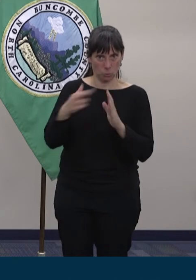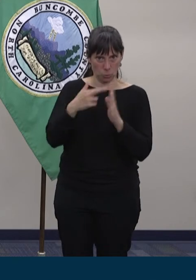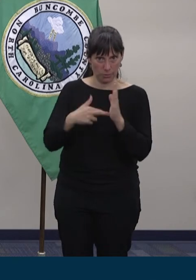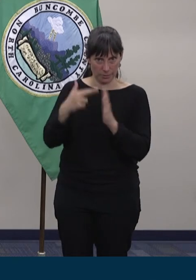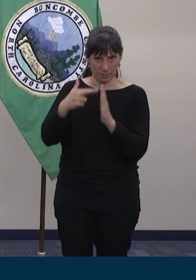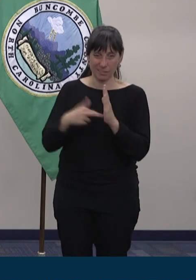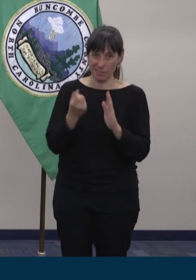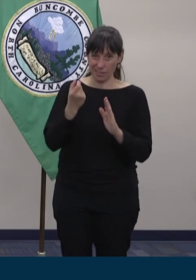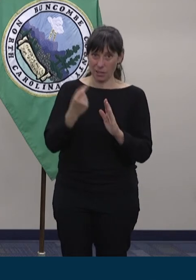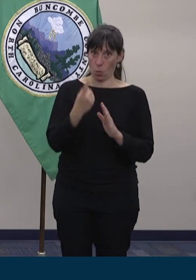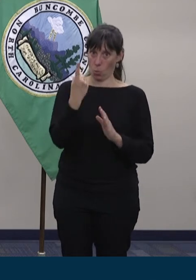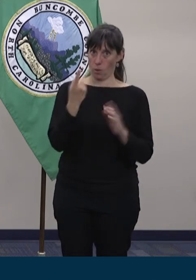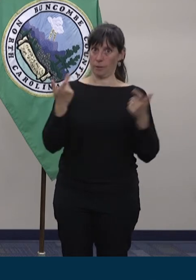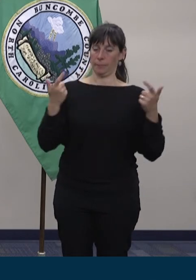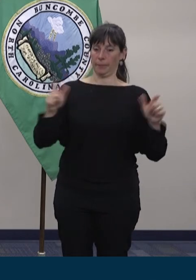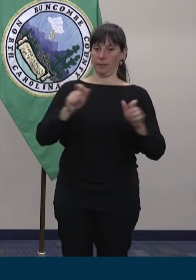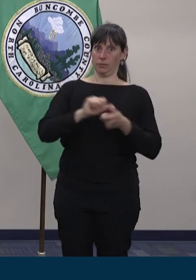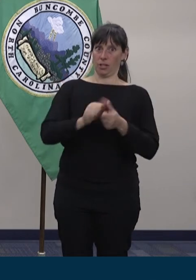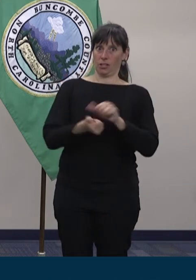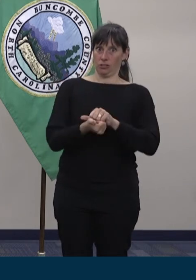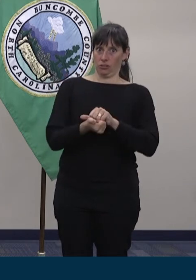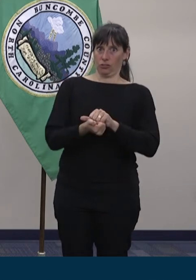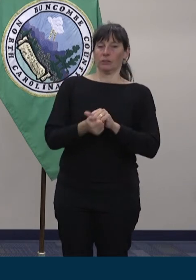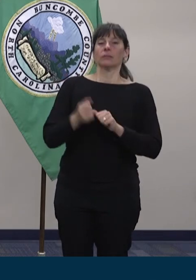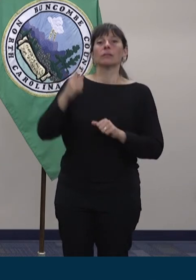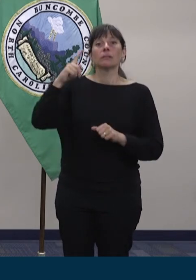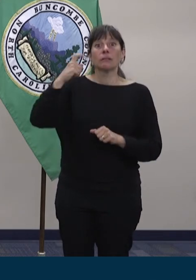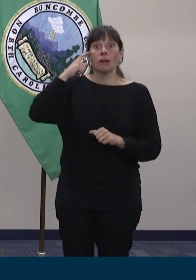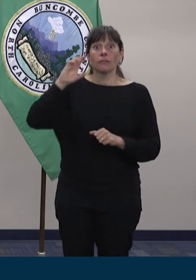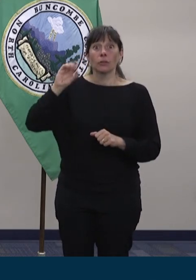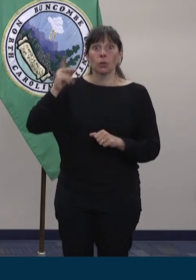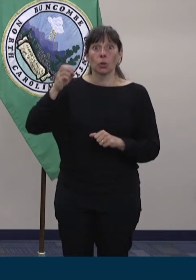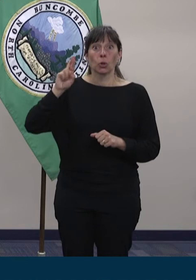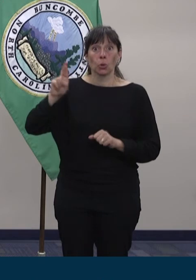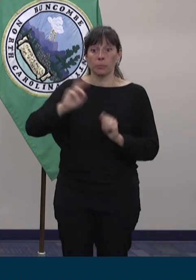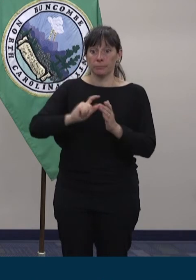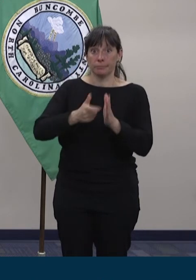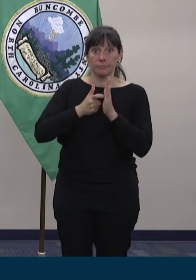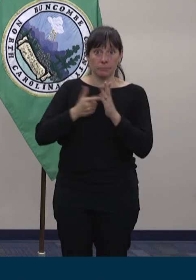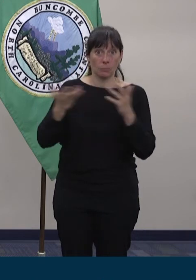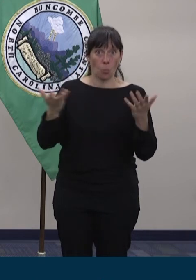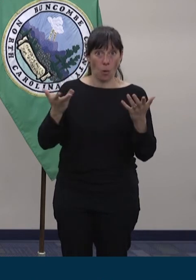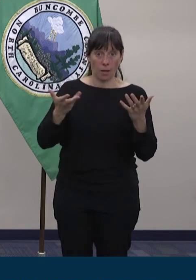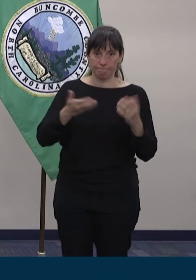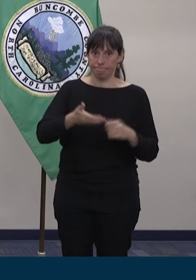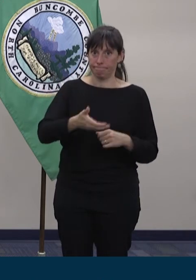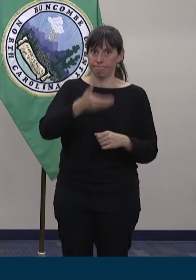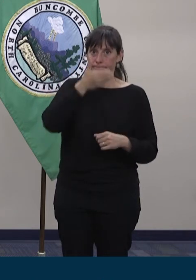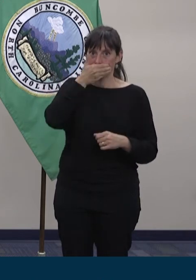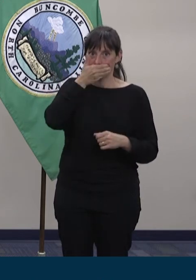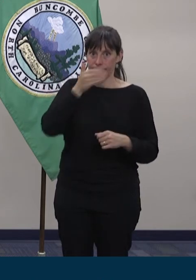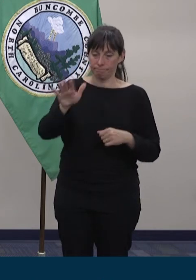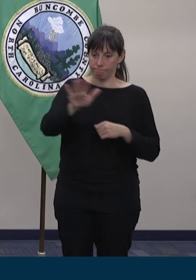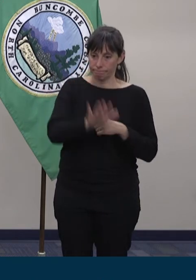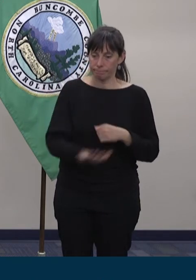Number 147, Governor Cooper has mandated the use of face coverings statewide.